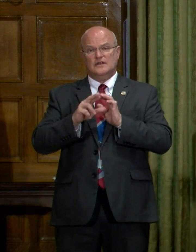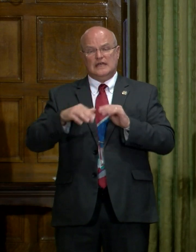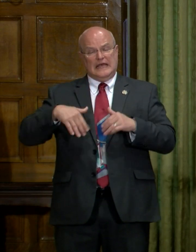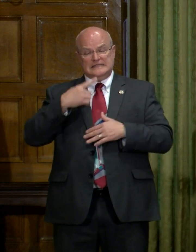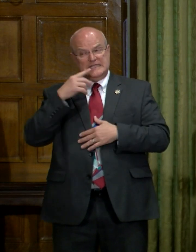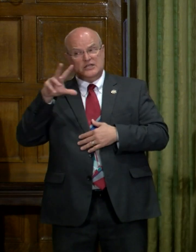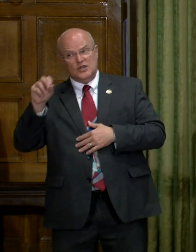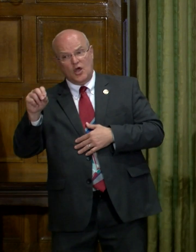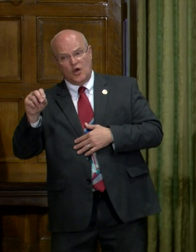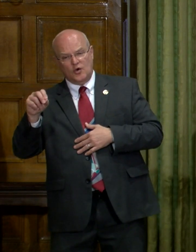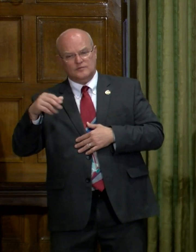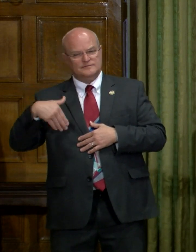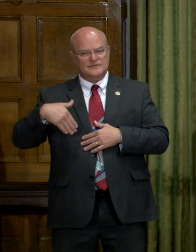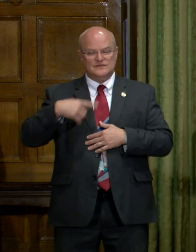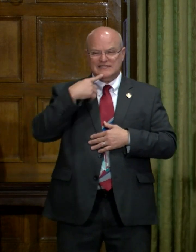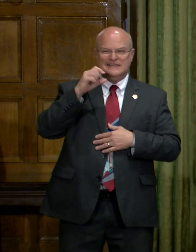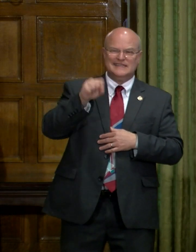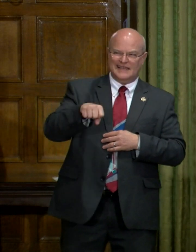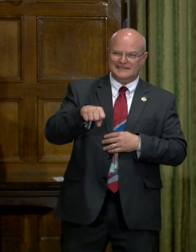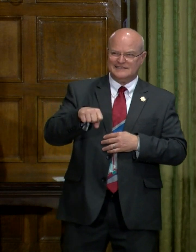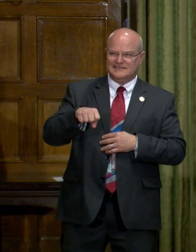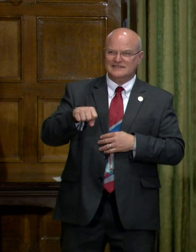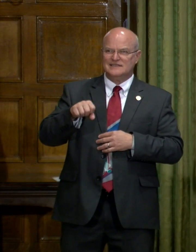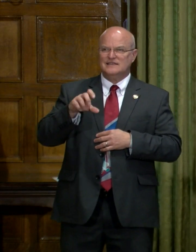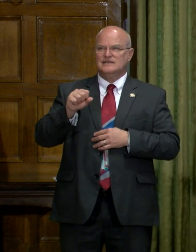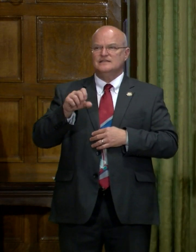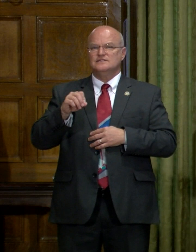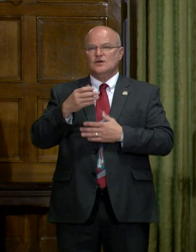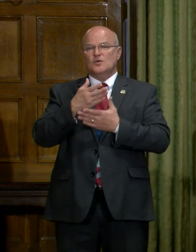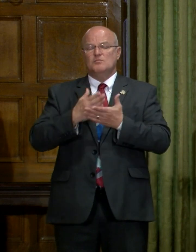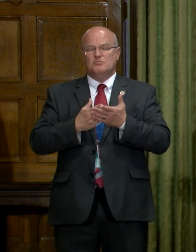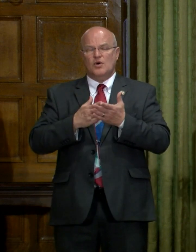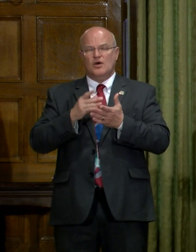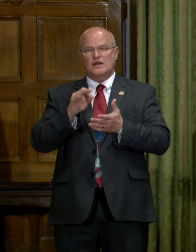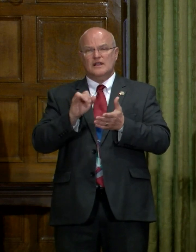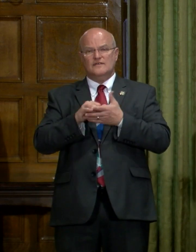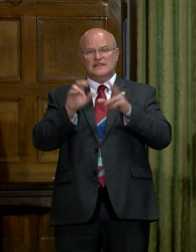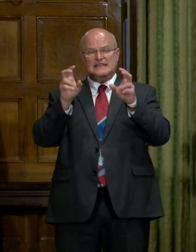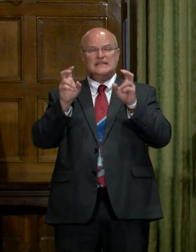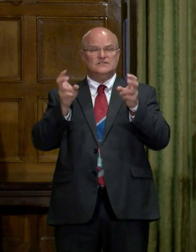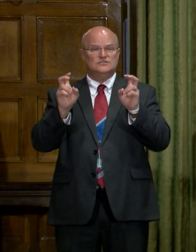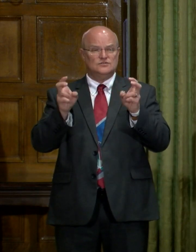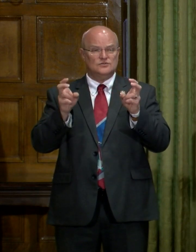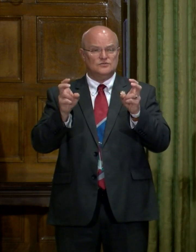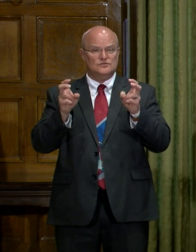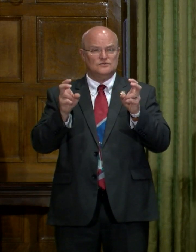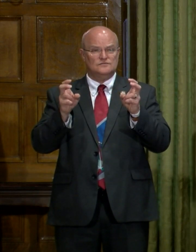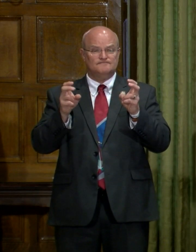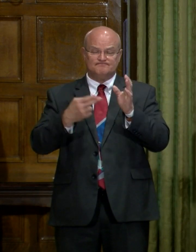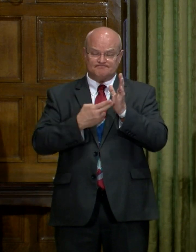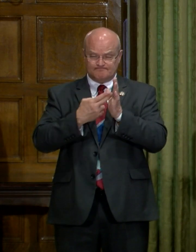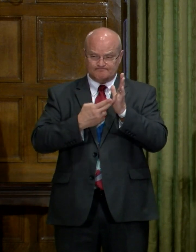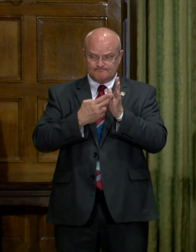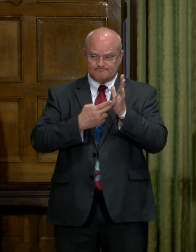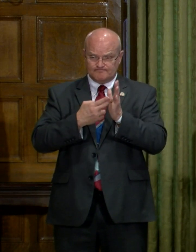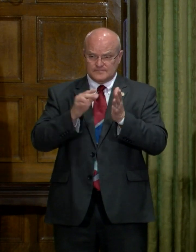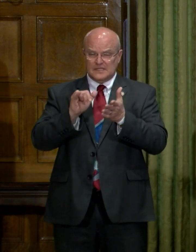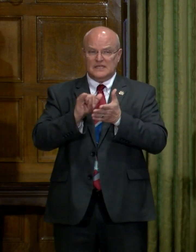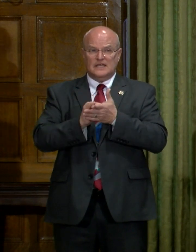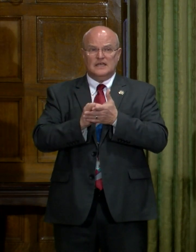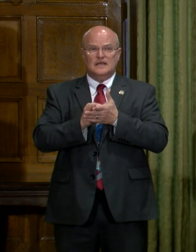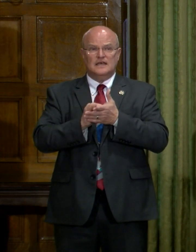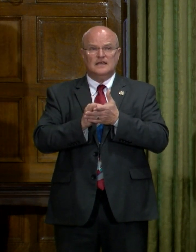no yet, but they haven't said yes. And part of the issue, quite frankly, is